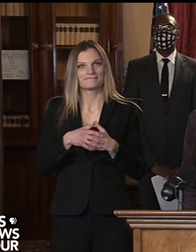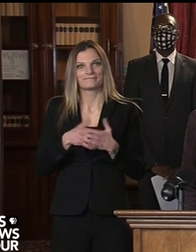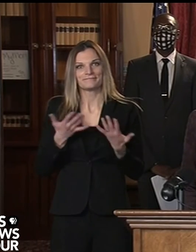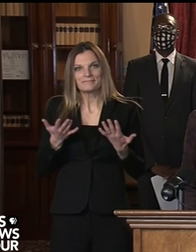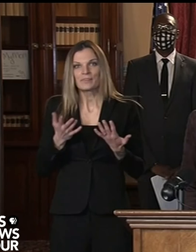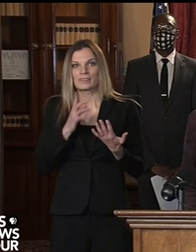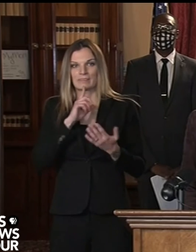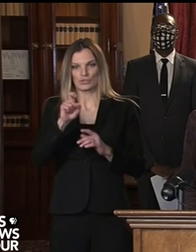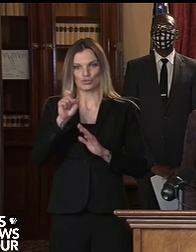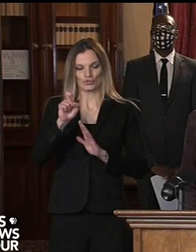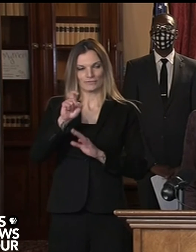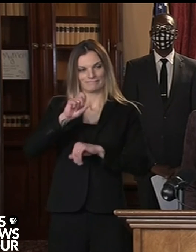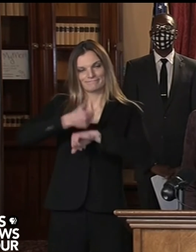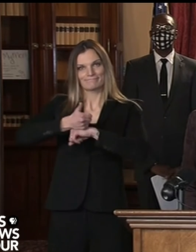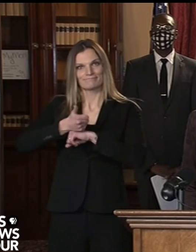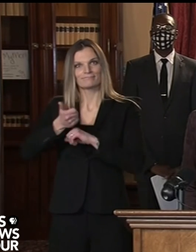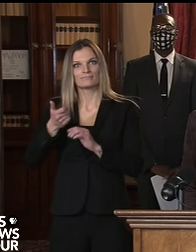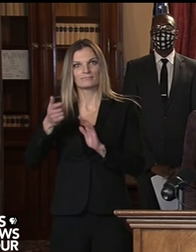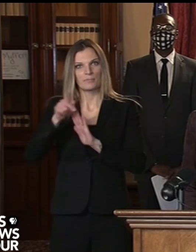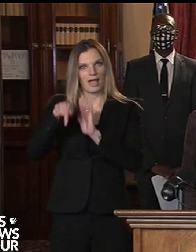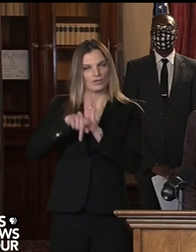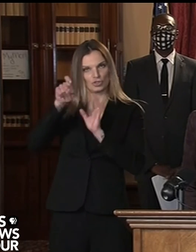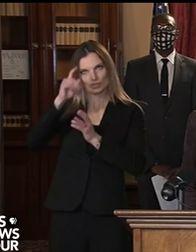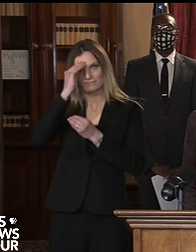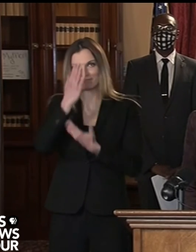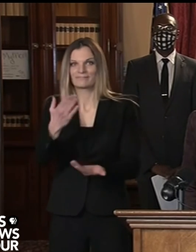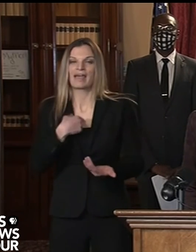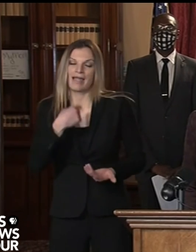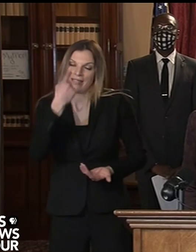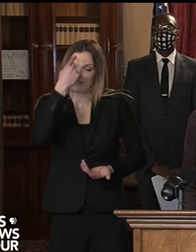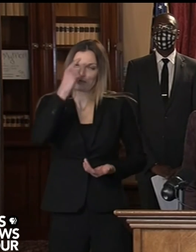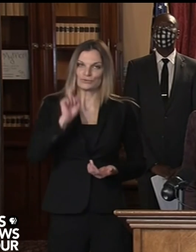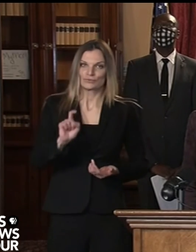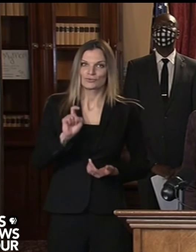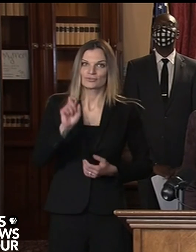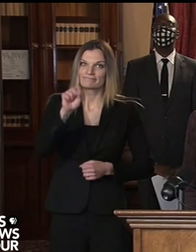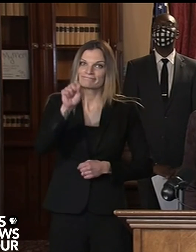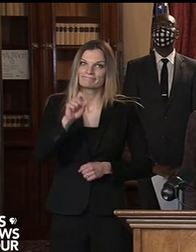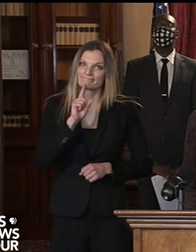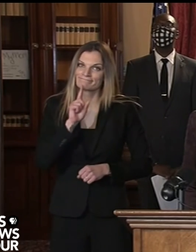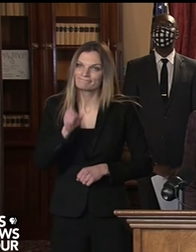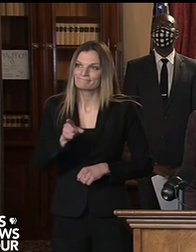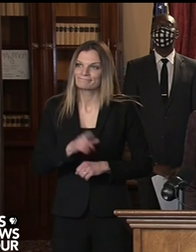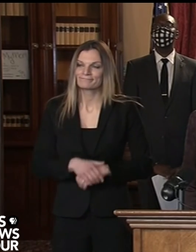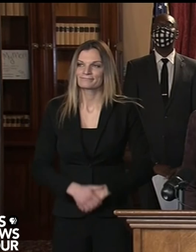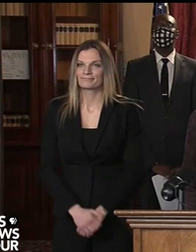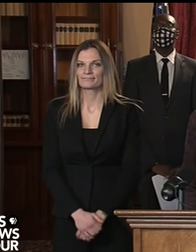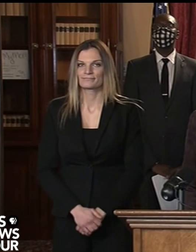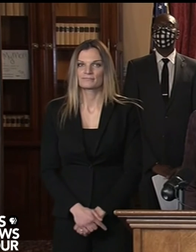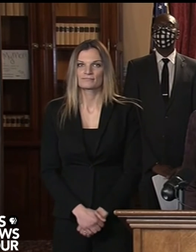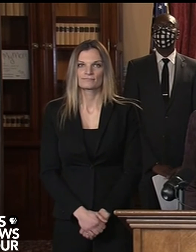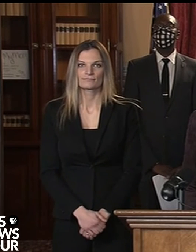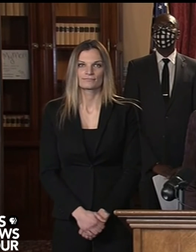it should be a policy, I think, of the legislature to share that information affirmatively.